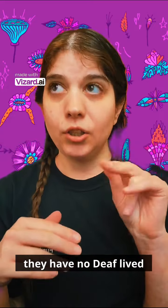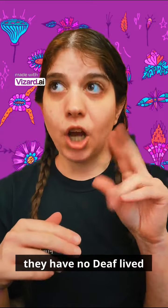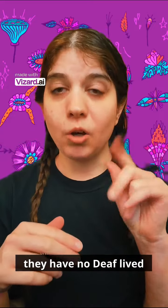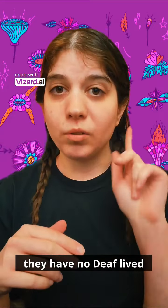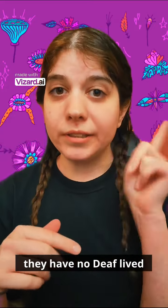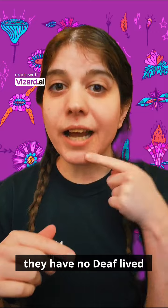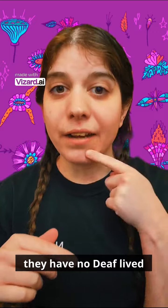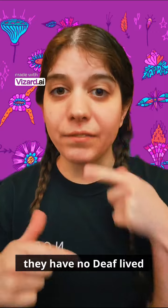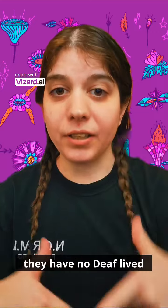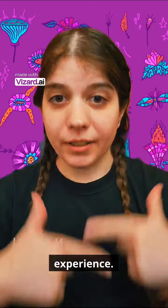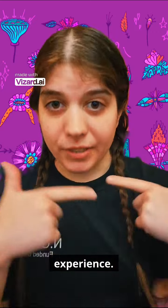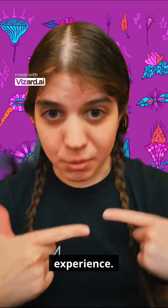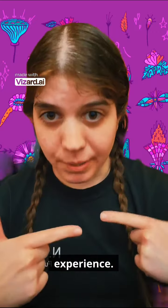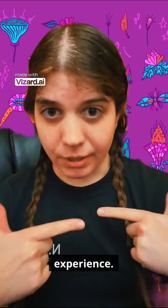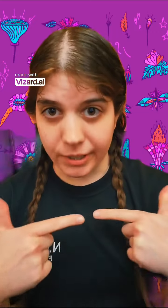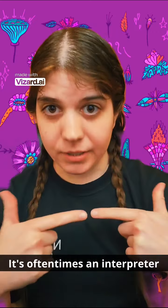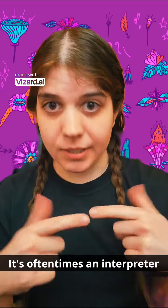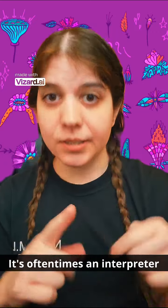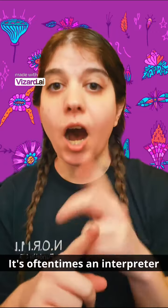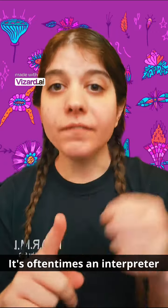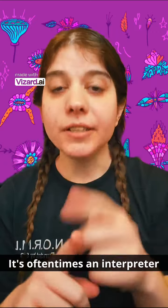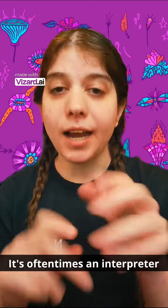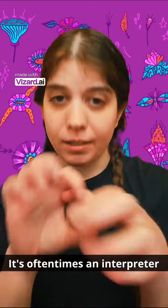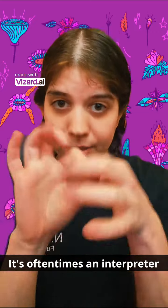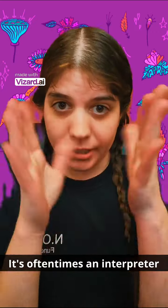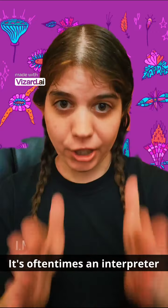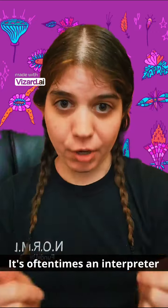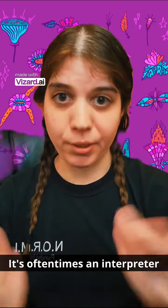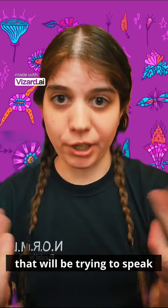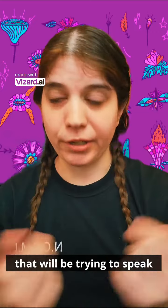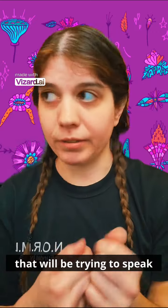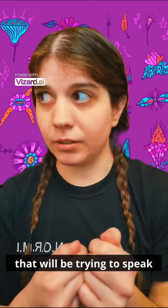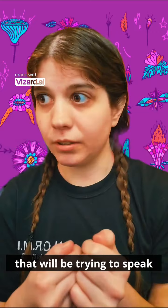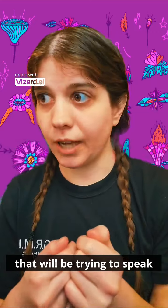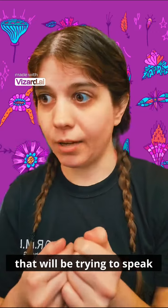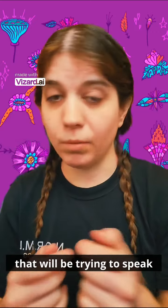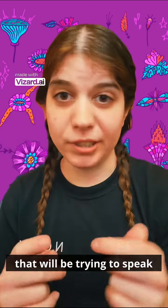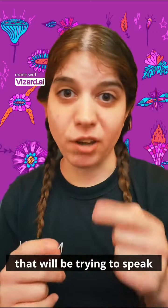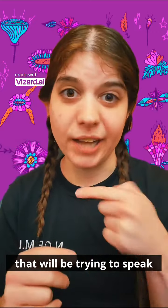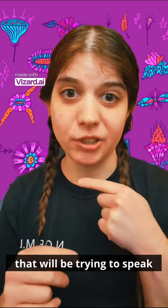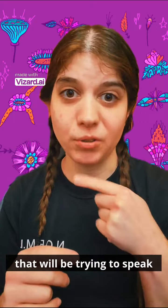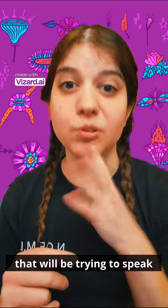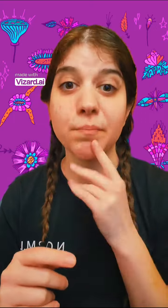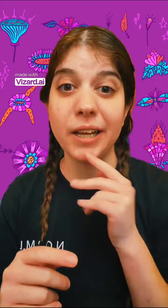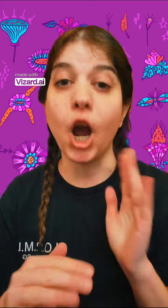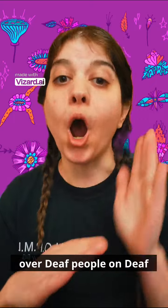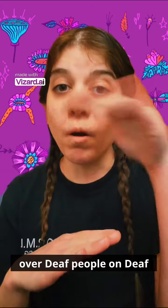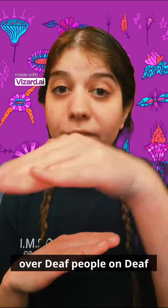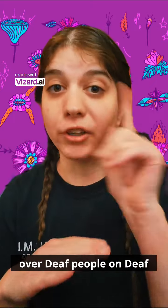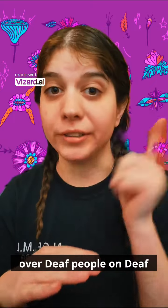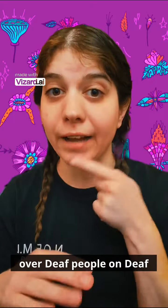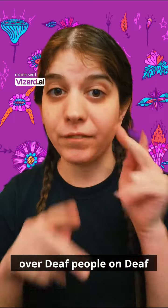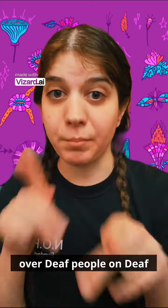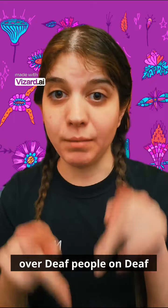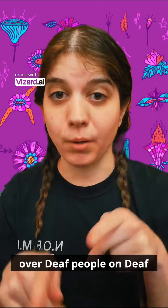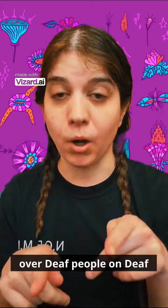no deaf lived experience. It's oftentimes an interpreter that will be trying to speak over deaf people on